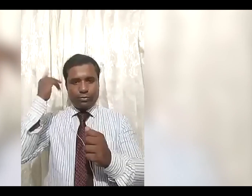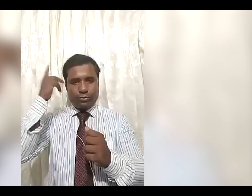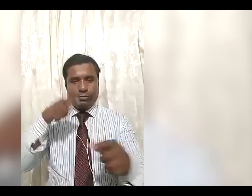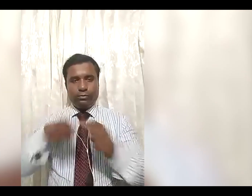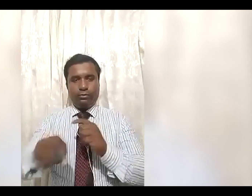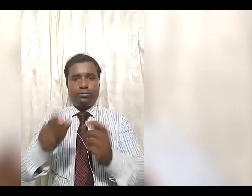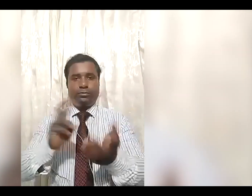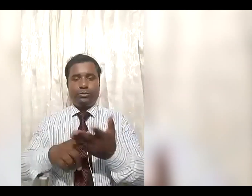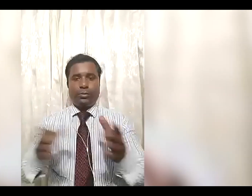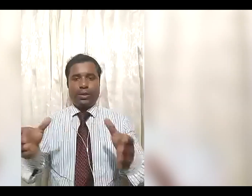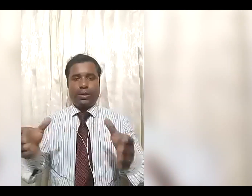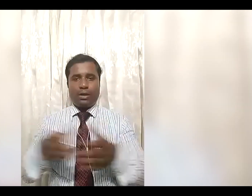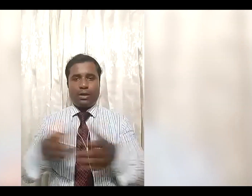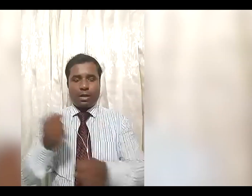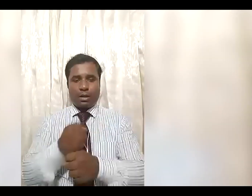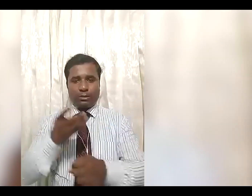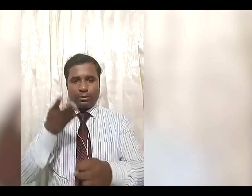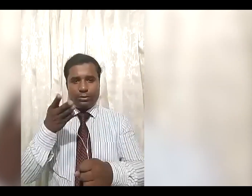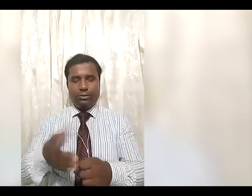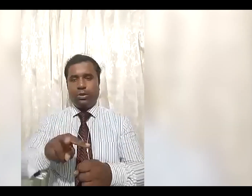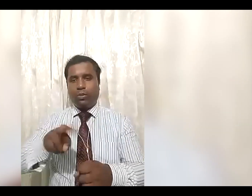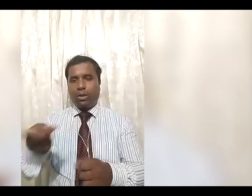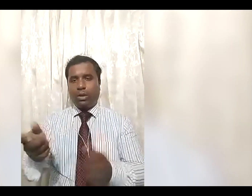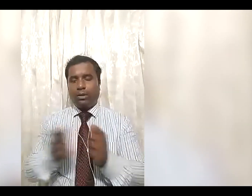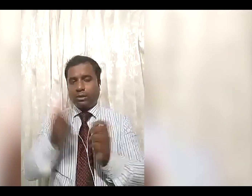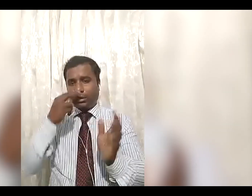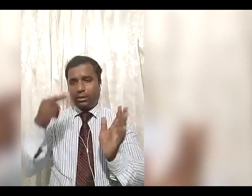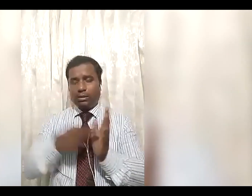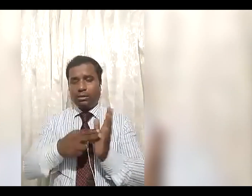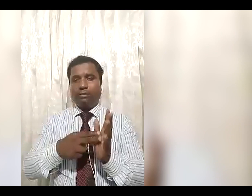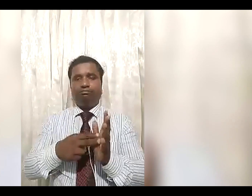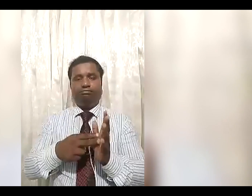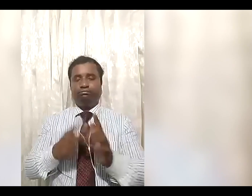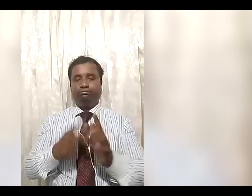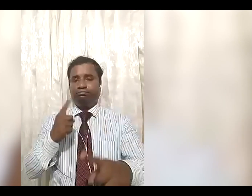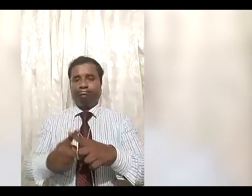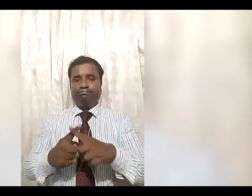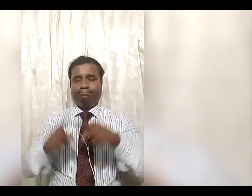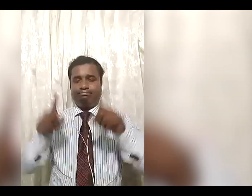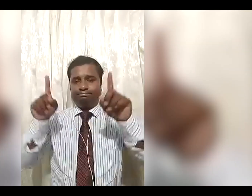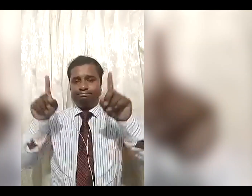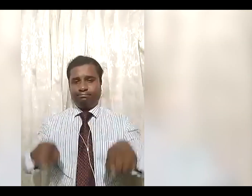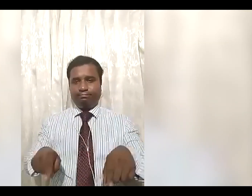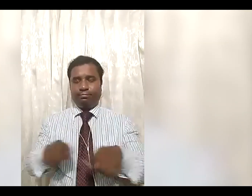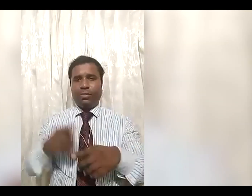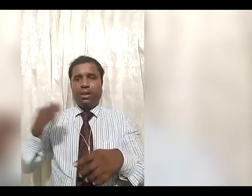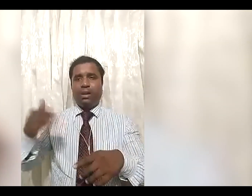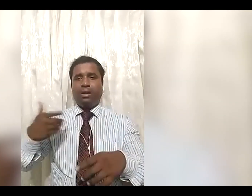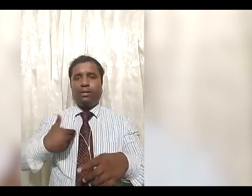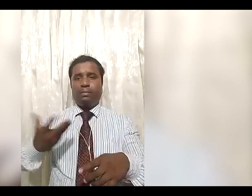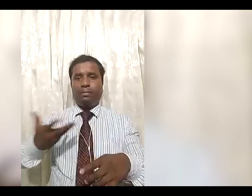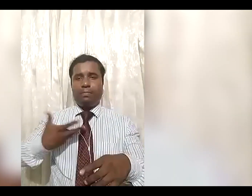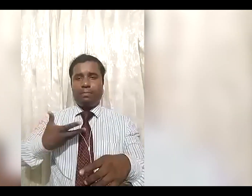interested to vote. Another thing is that the violence, sometimes there in our country, there